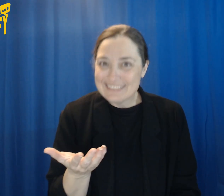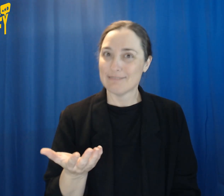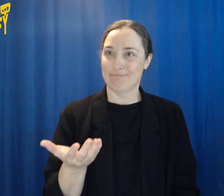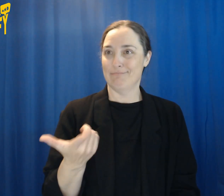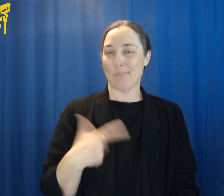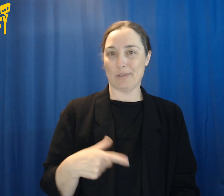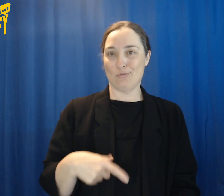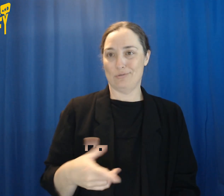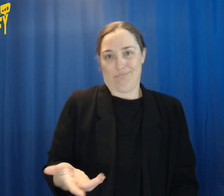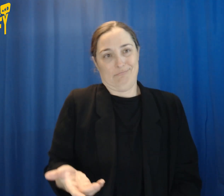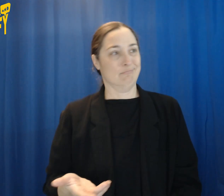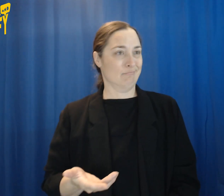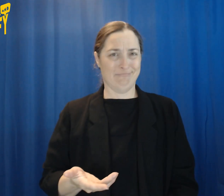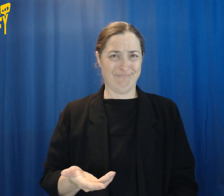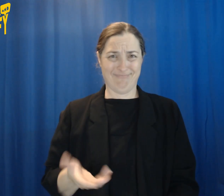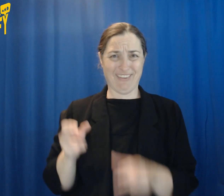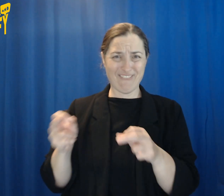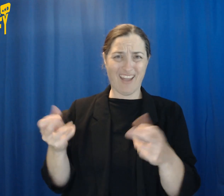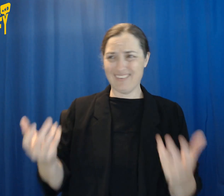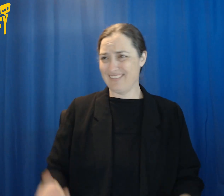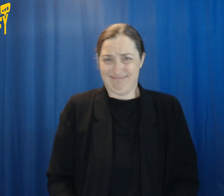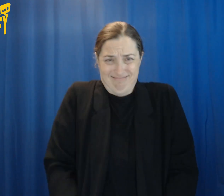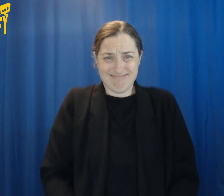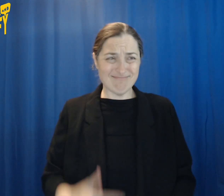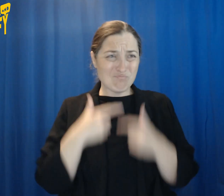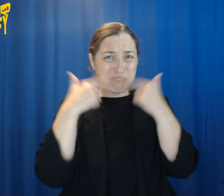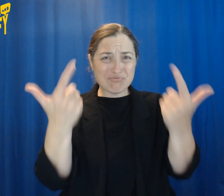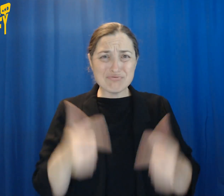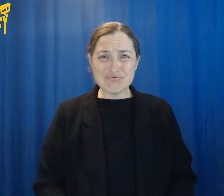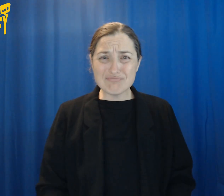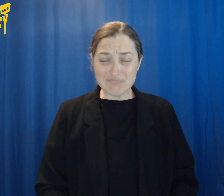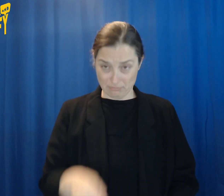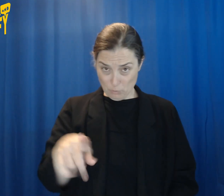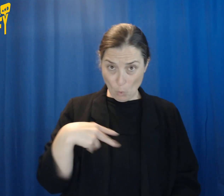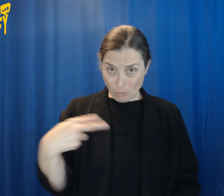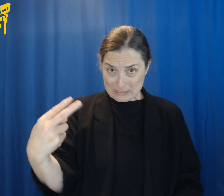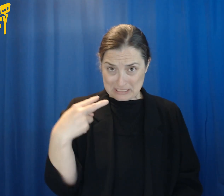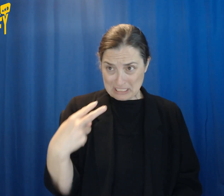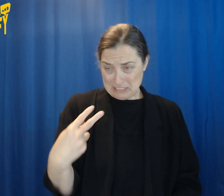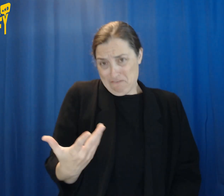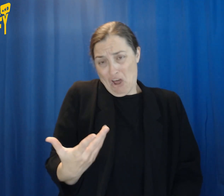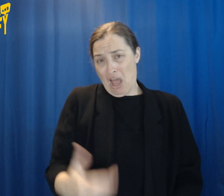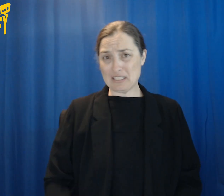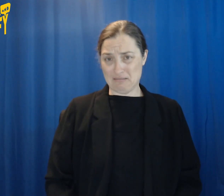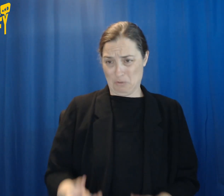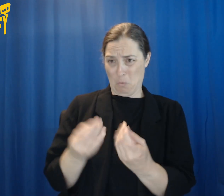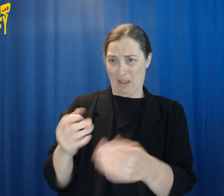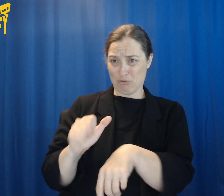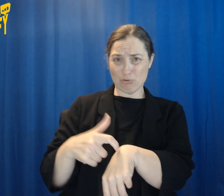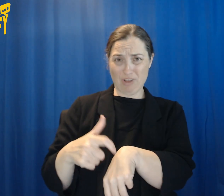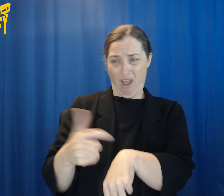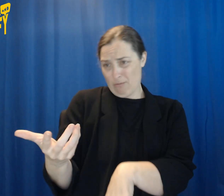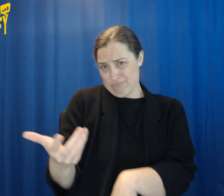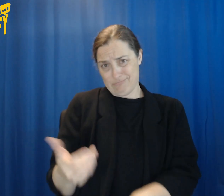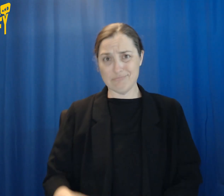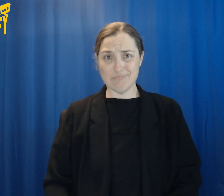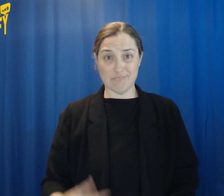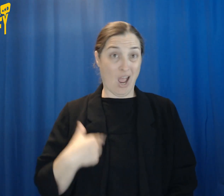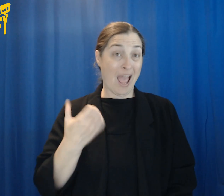like, well, fuck them, who cares? Like, if they want to stare, fine, they can waste their time staring. I have purple hair right now. They're